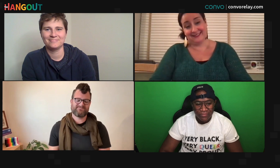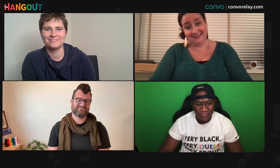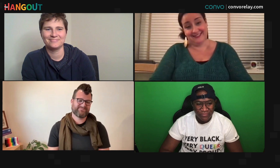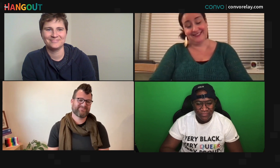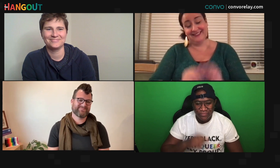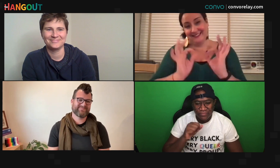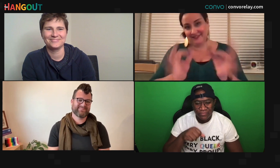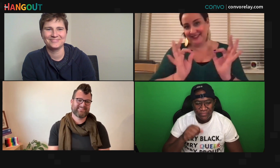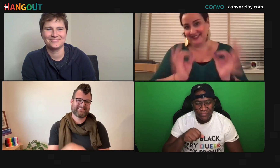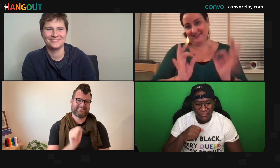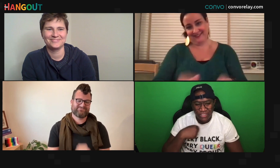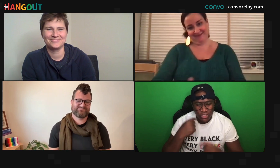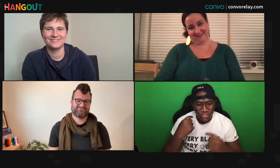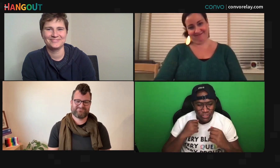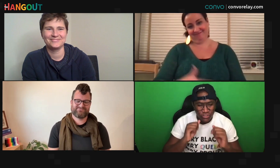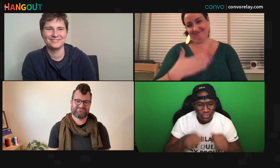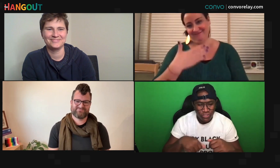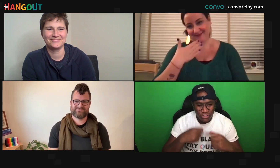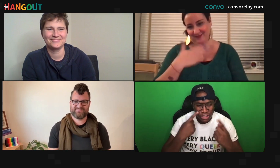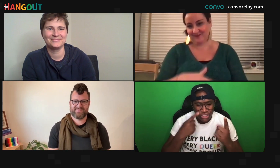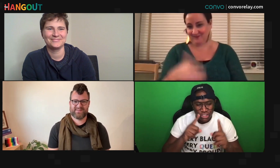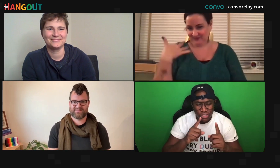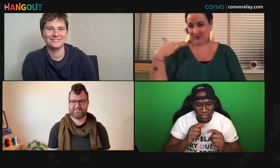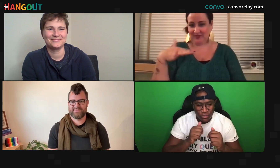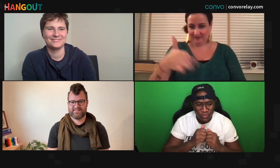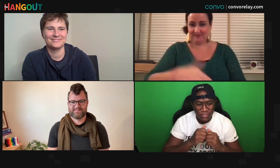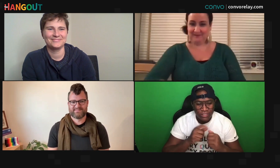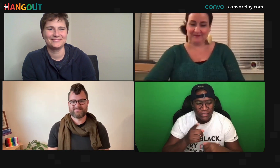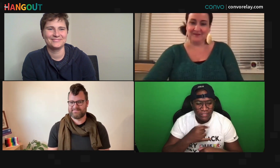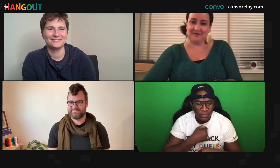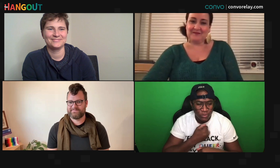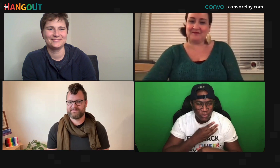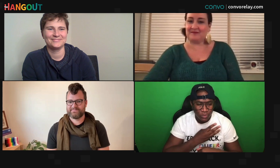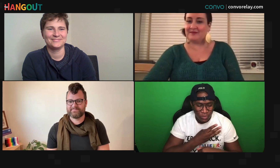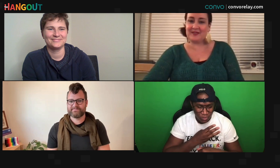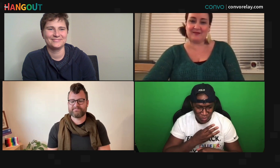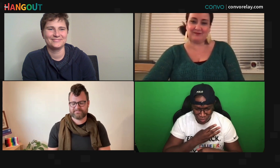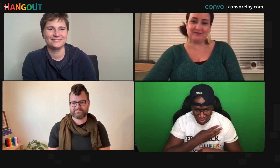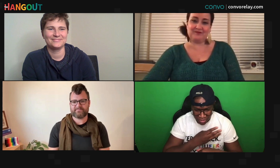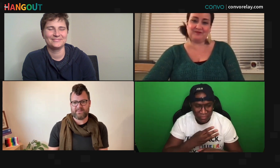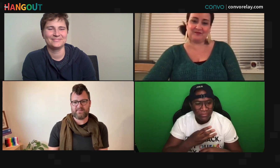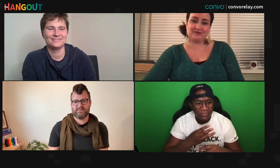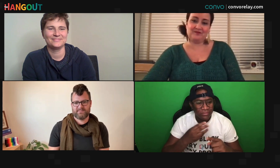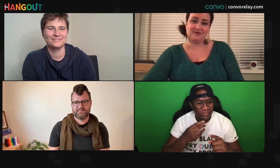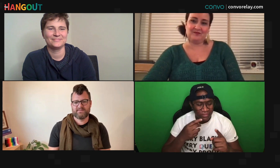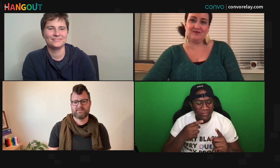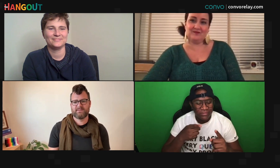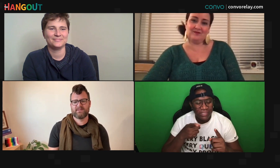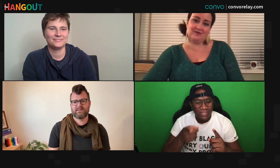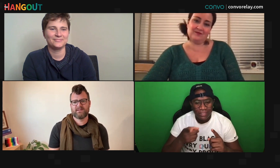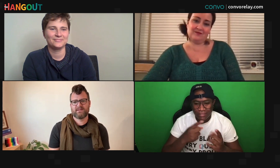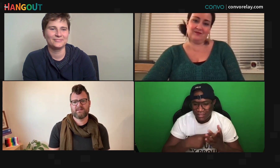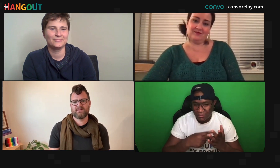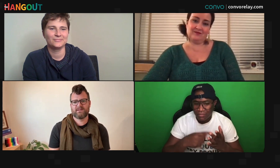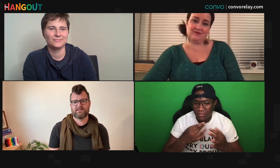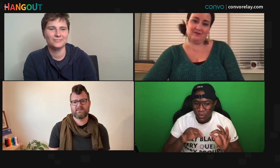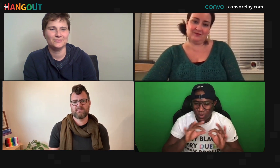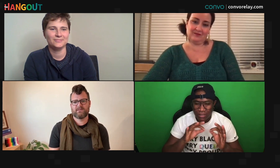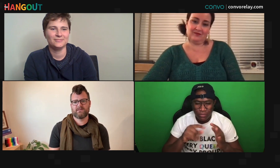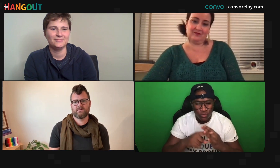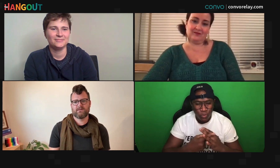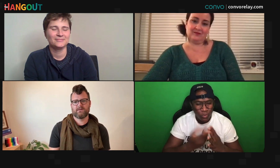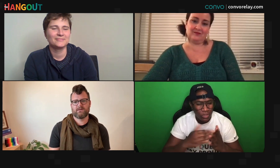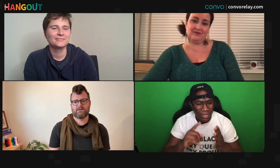with children and future generations. Definitely, definitely. Victorica, this